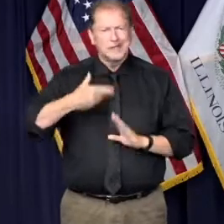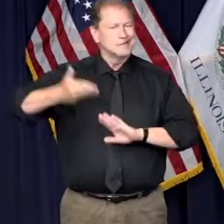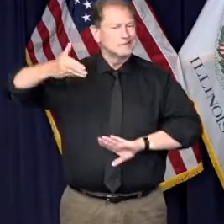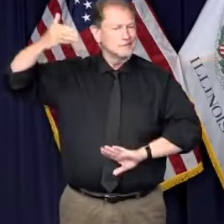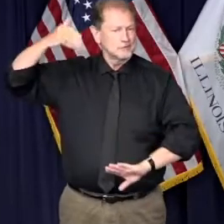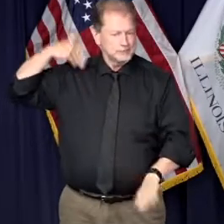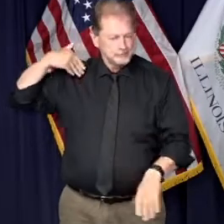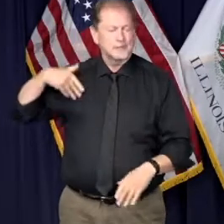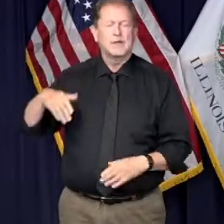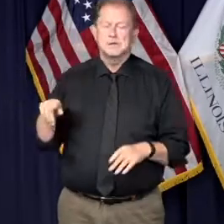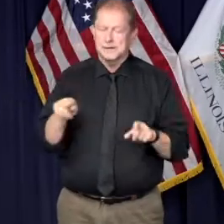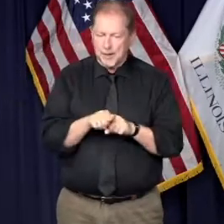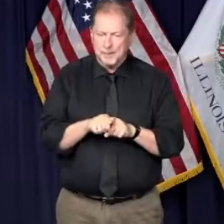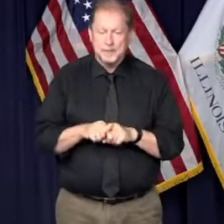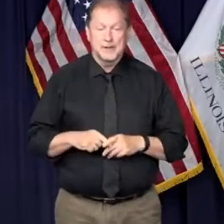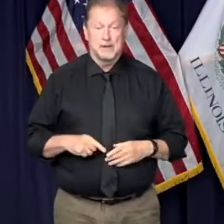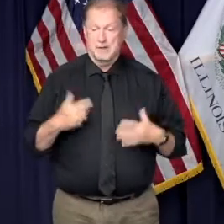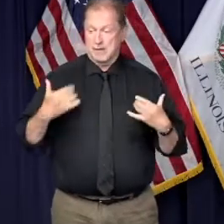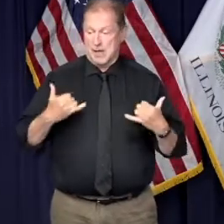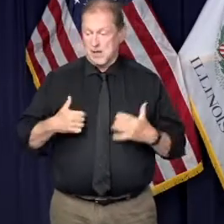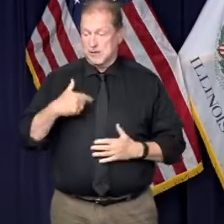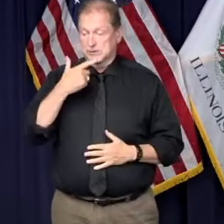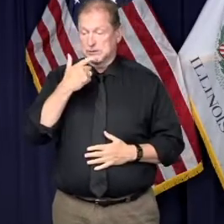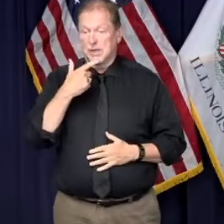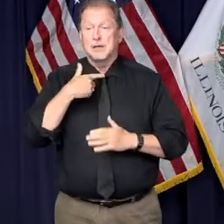here, where I've said that, you know,